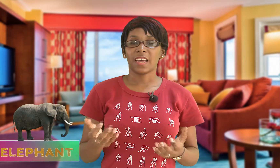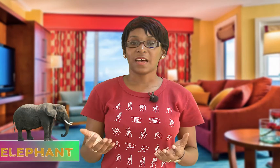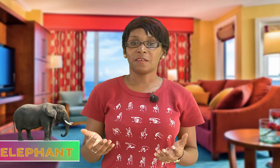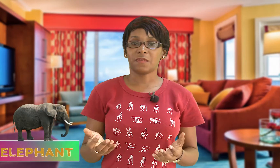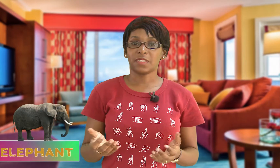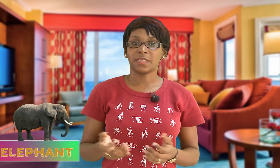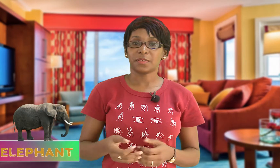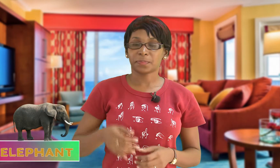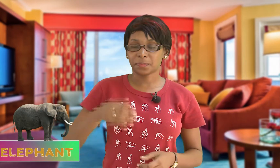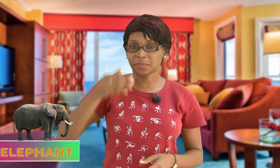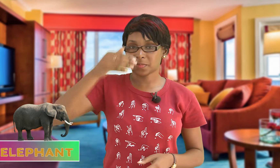Elephant.